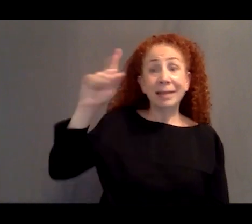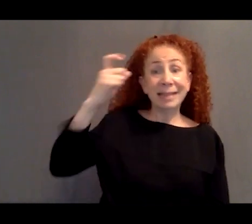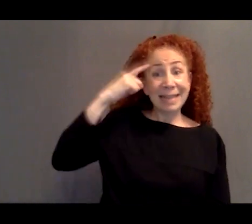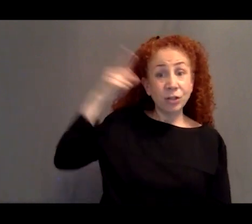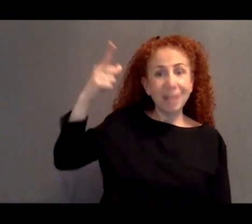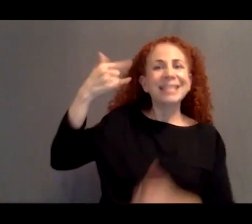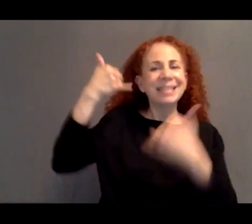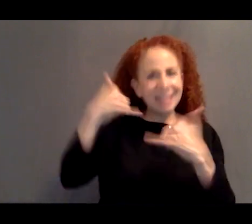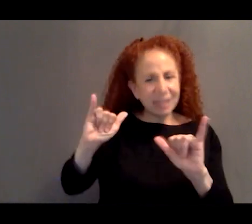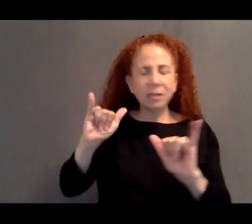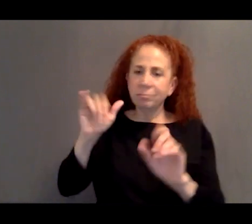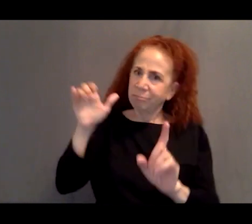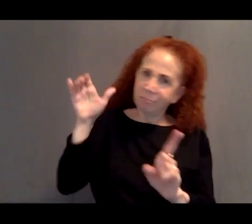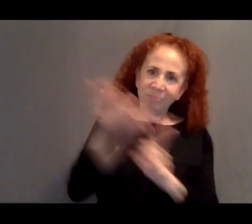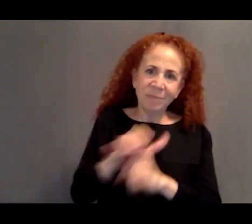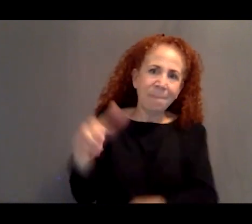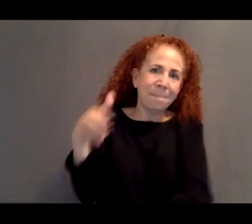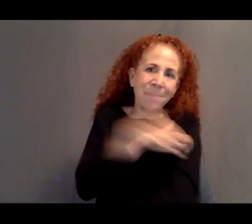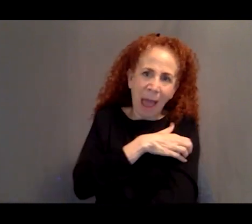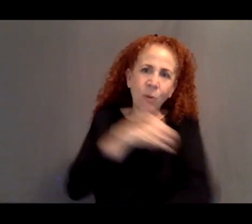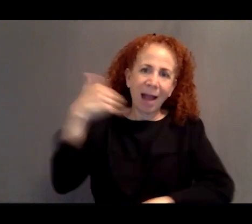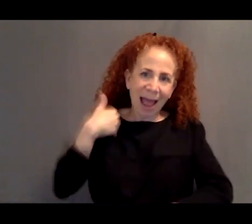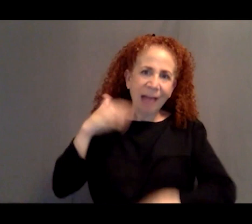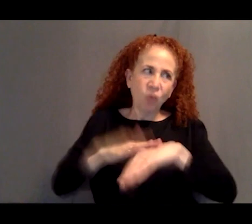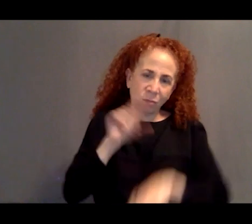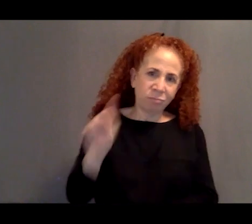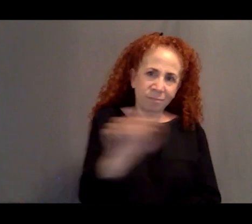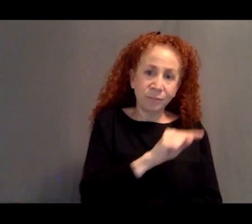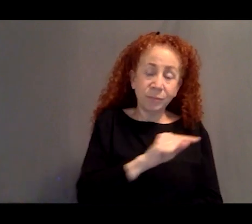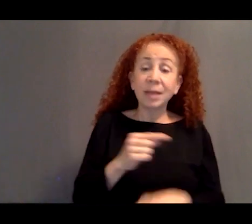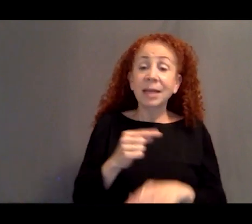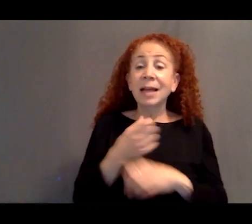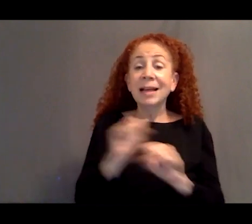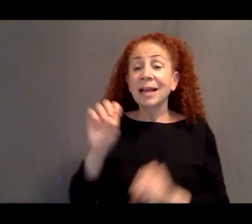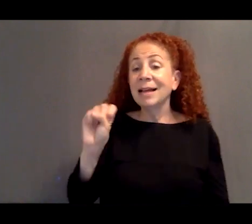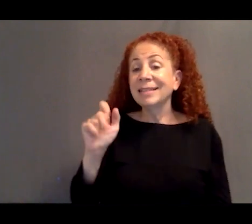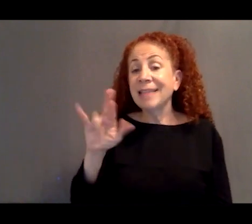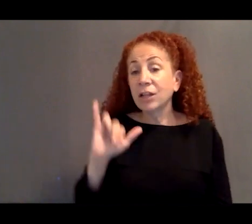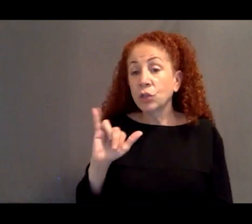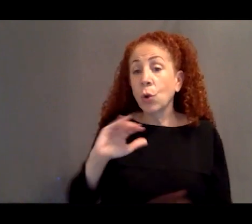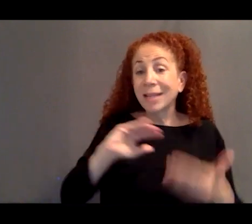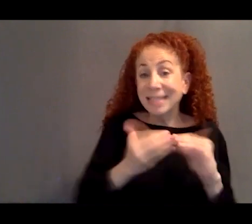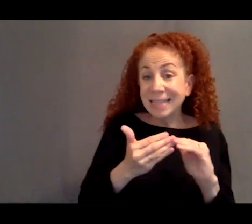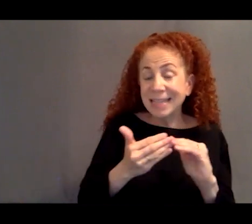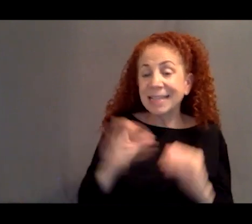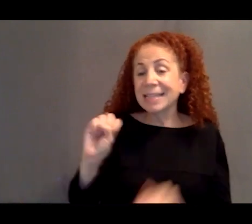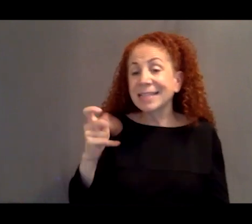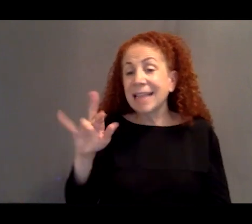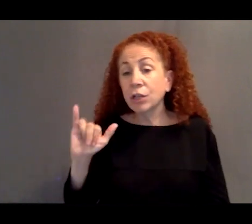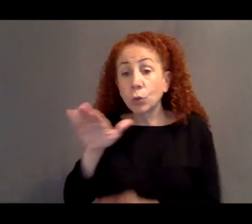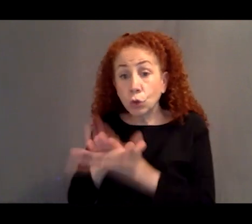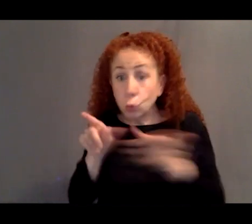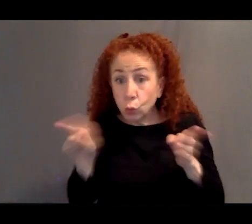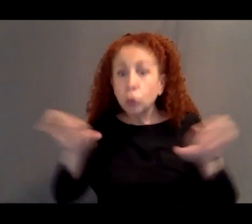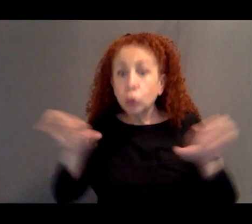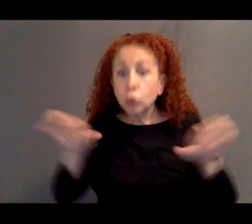still exerts a tremendous amount of power. Sanctuary cities, I had also mentioned sanctuary schools, I think are doing